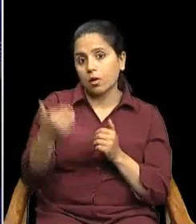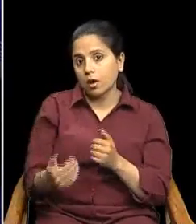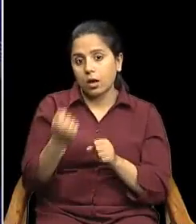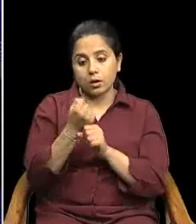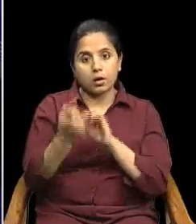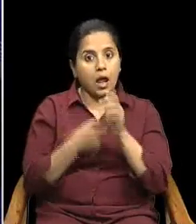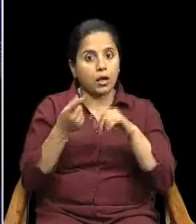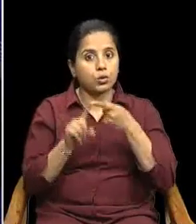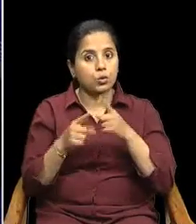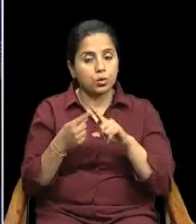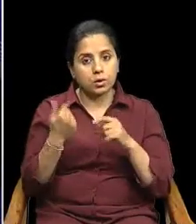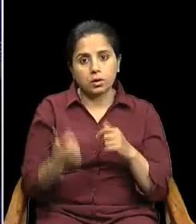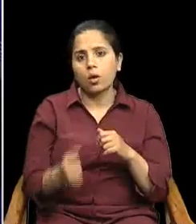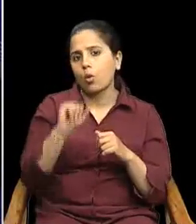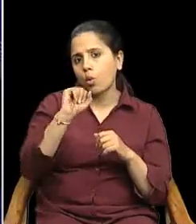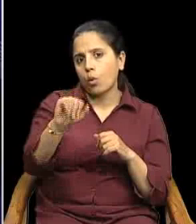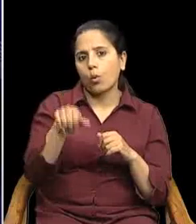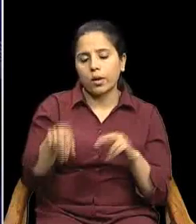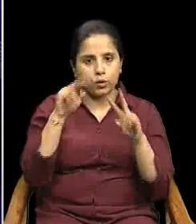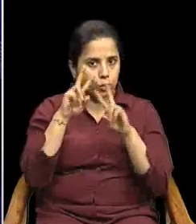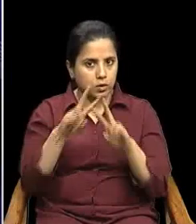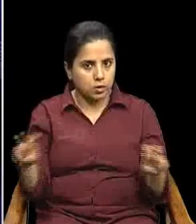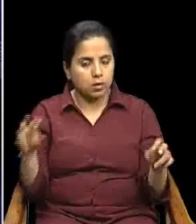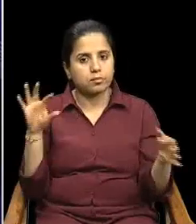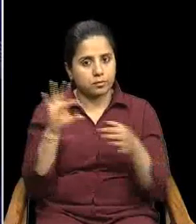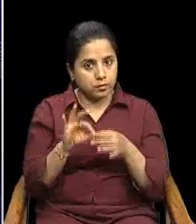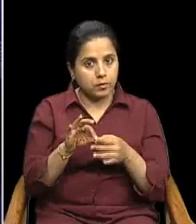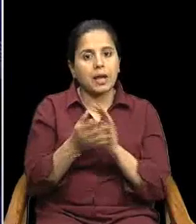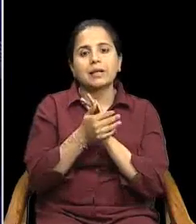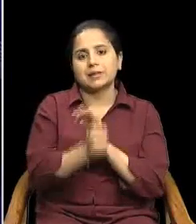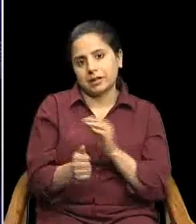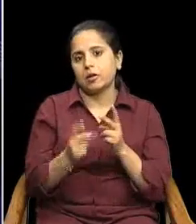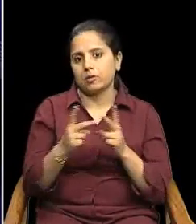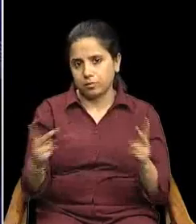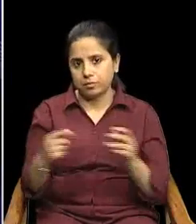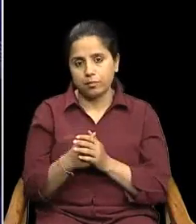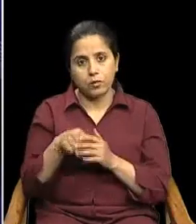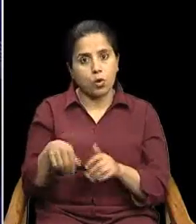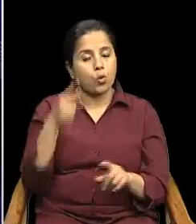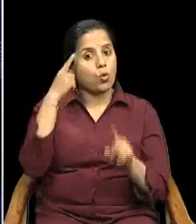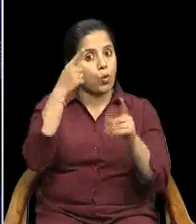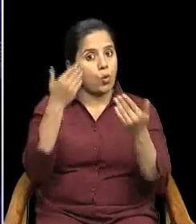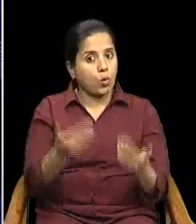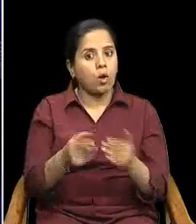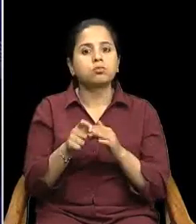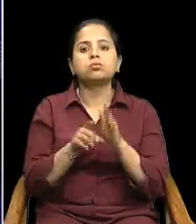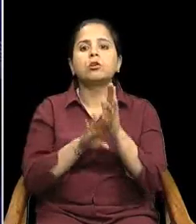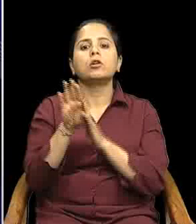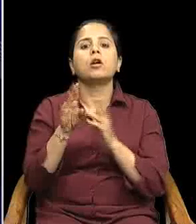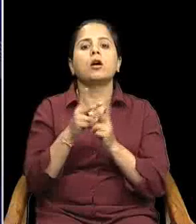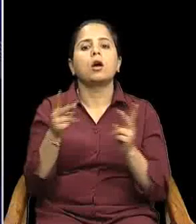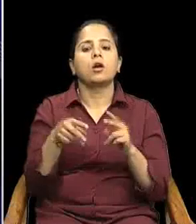graduate attribute is your research related skills. The goal is to develop